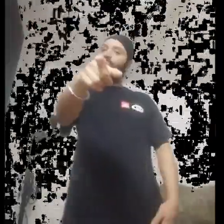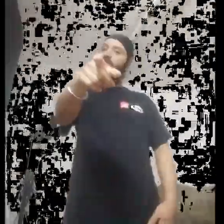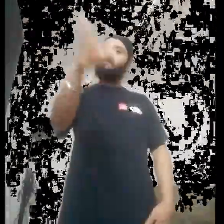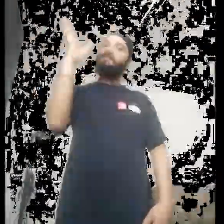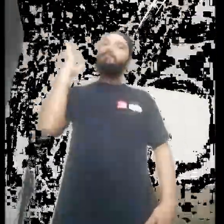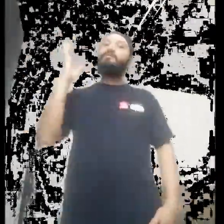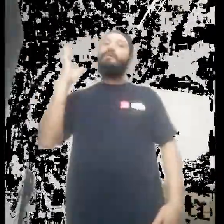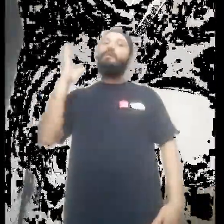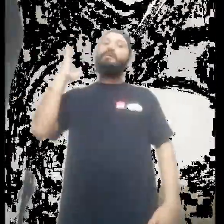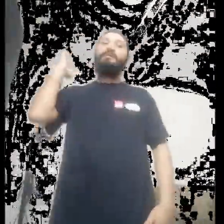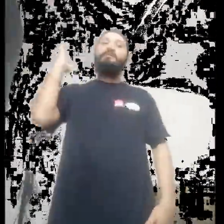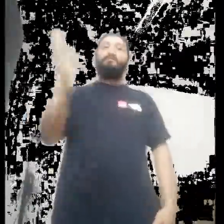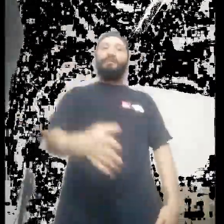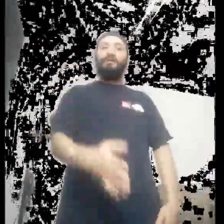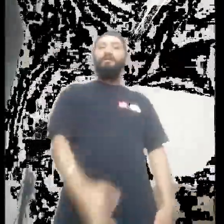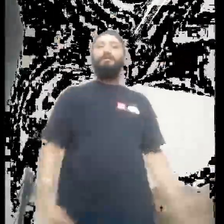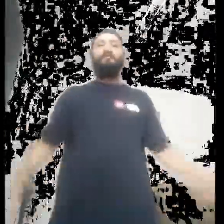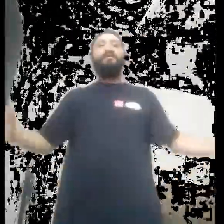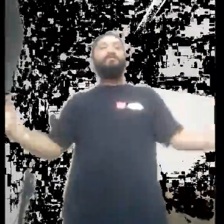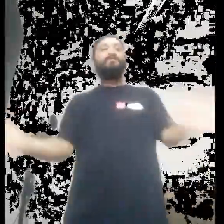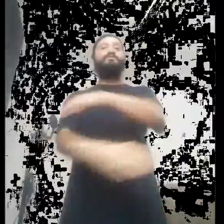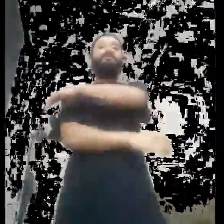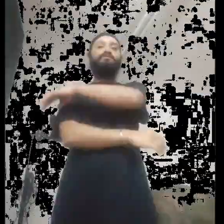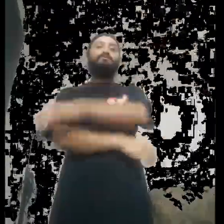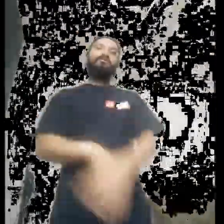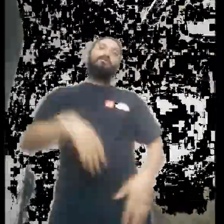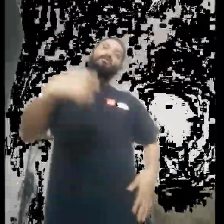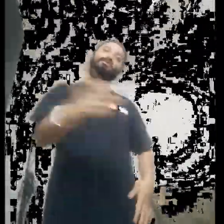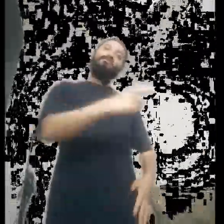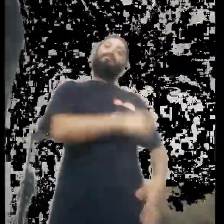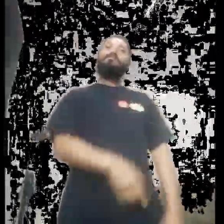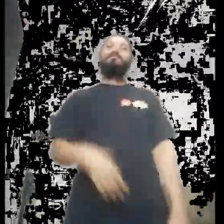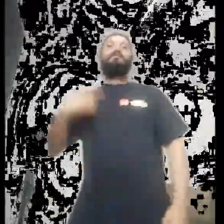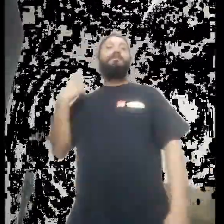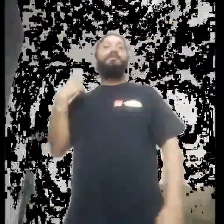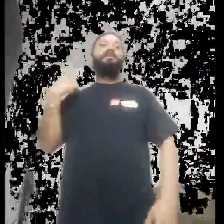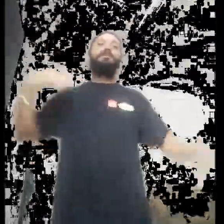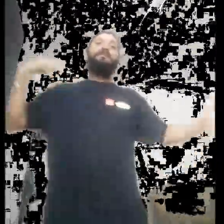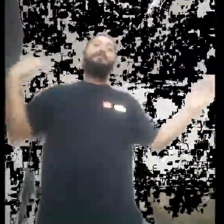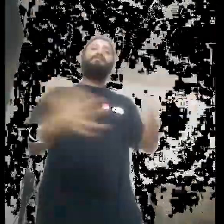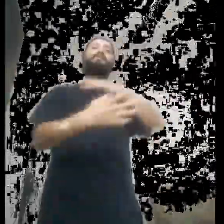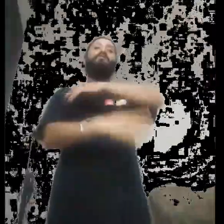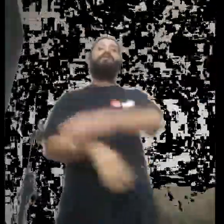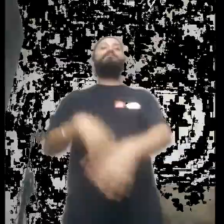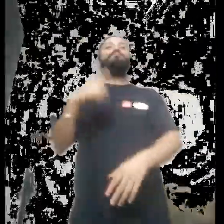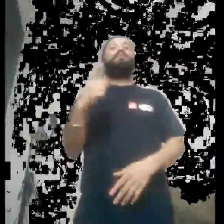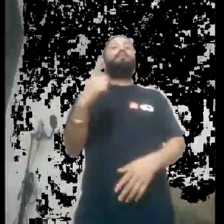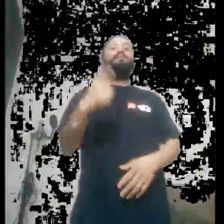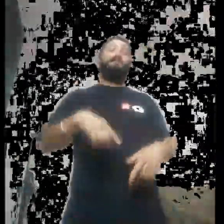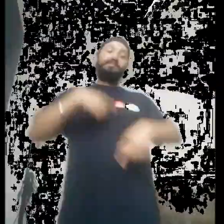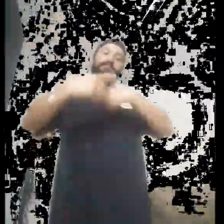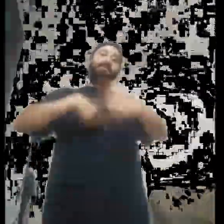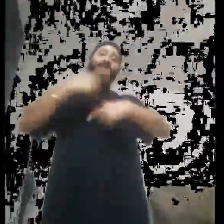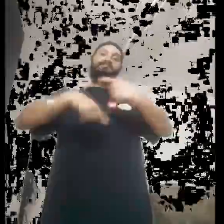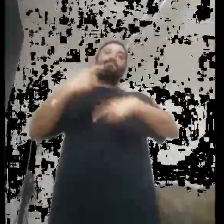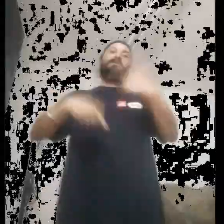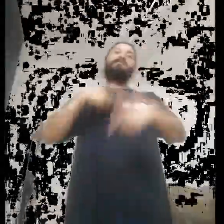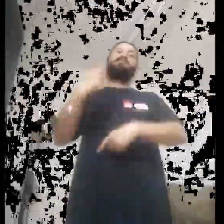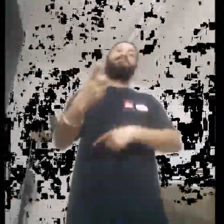the one. Today I want to sing, turn on the head, it always burning. That's why I